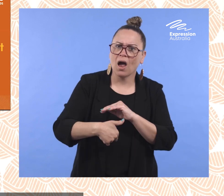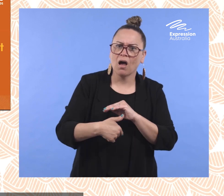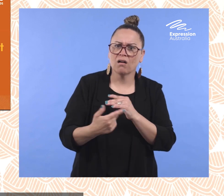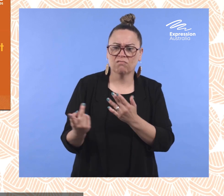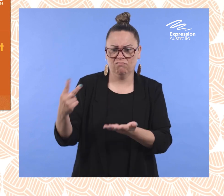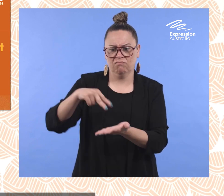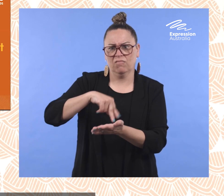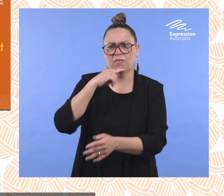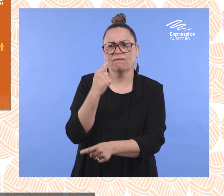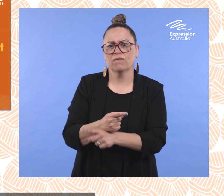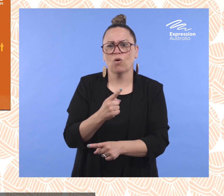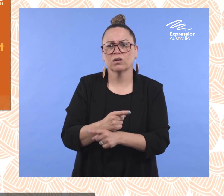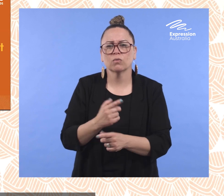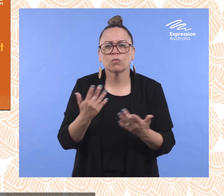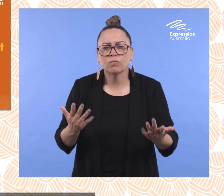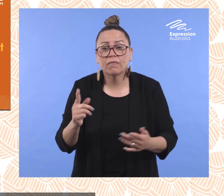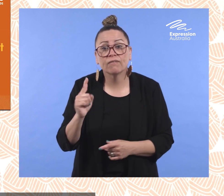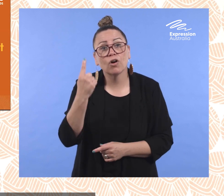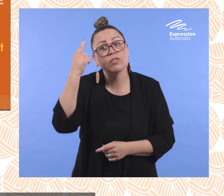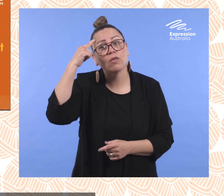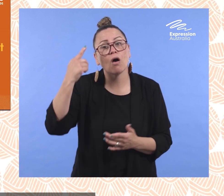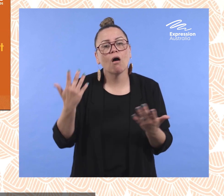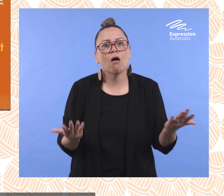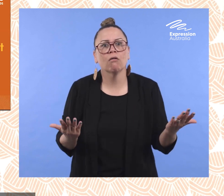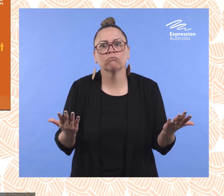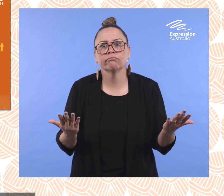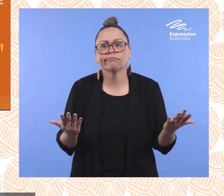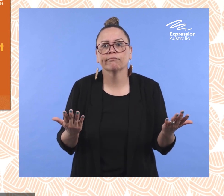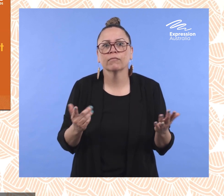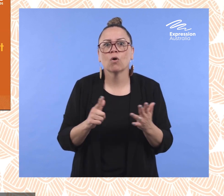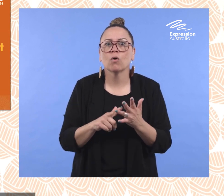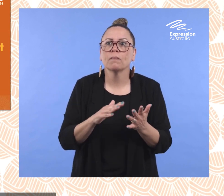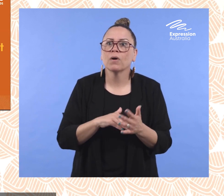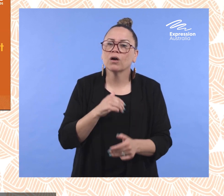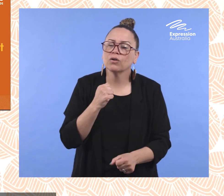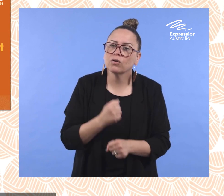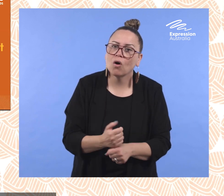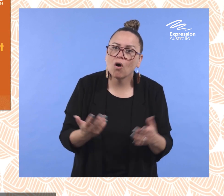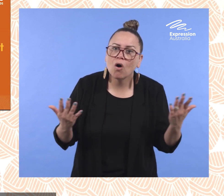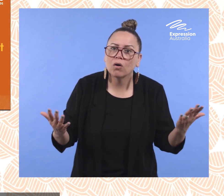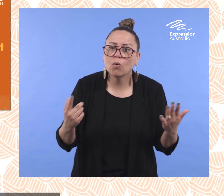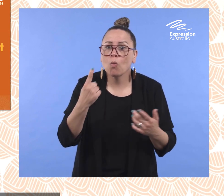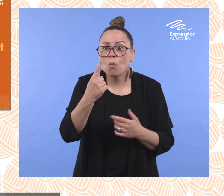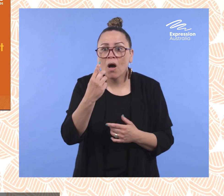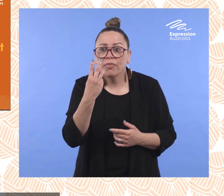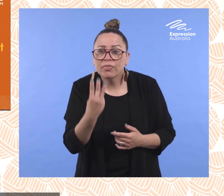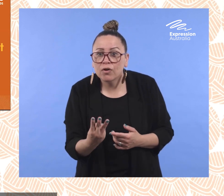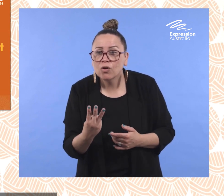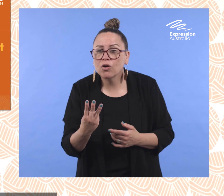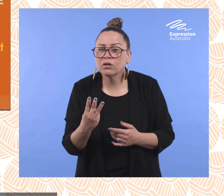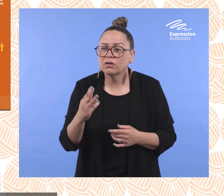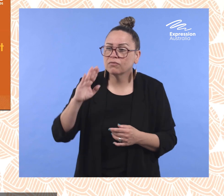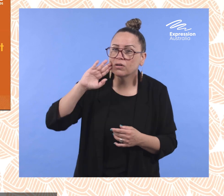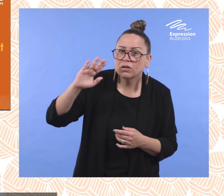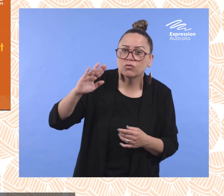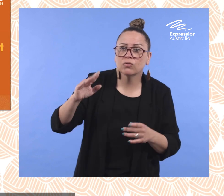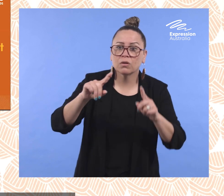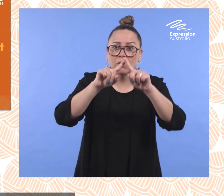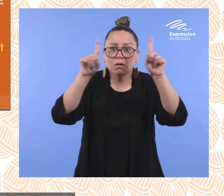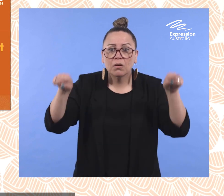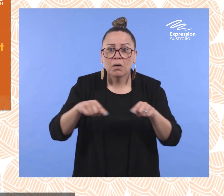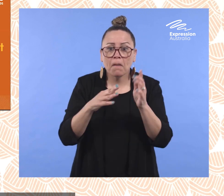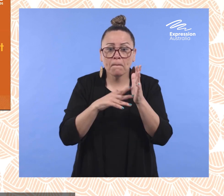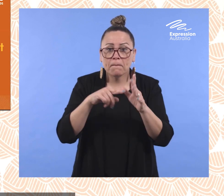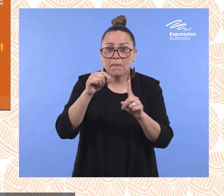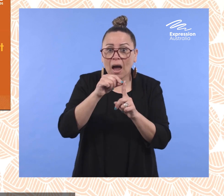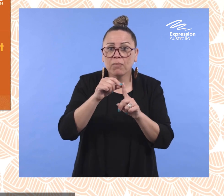voice. Now, my first thought was, oh my gosh, that was like a third of the webinar was looking at the map of Aboriginal Australia and